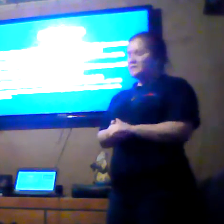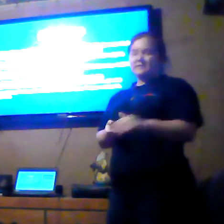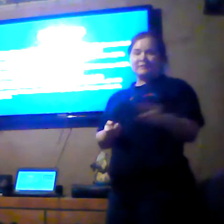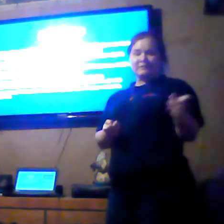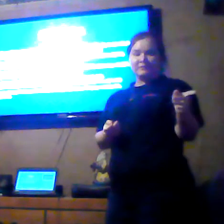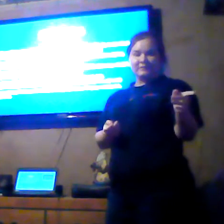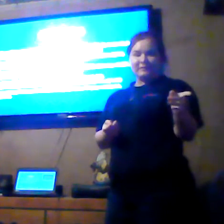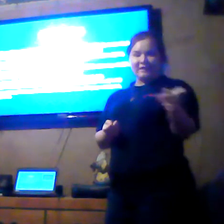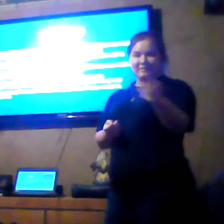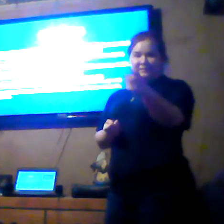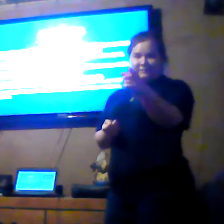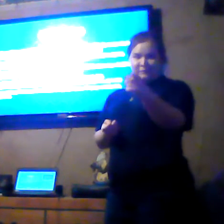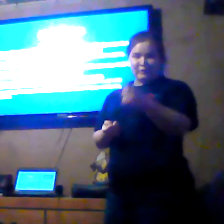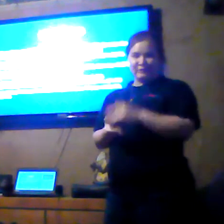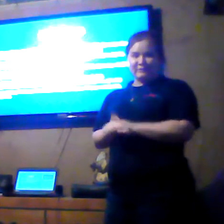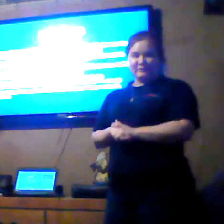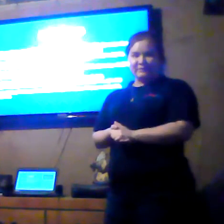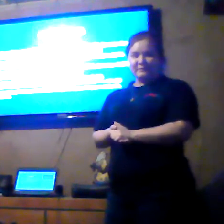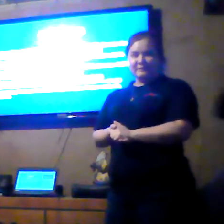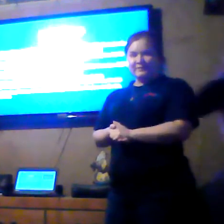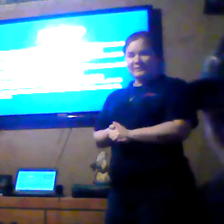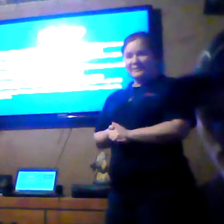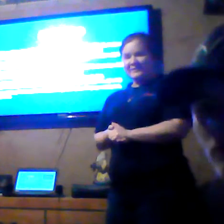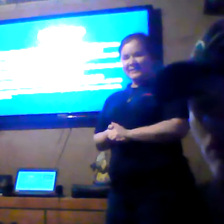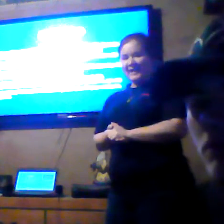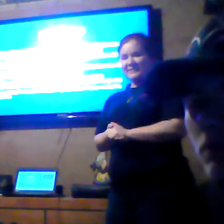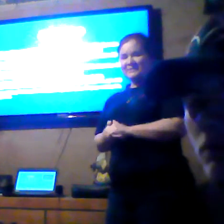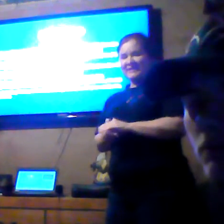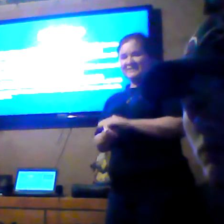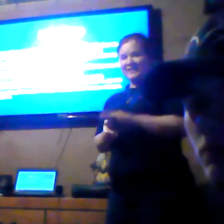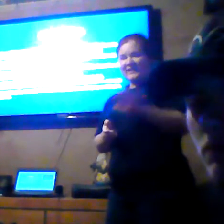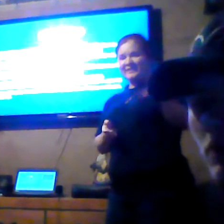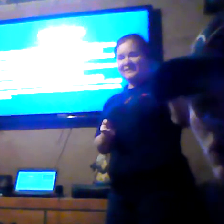And case in link for that's my son,